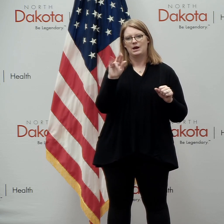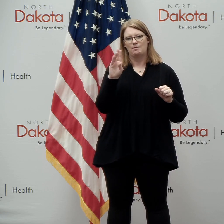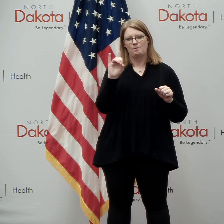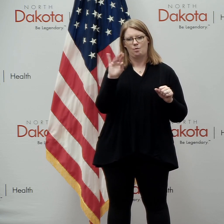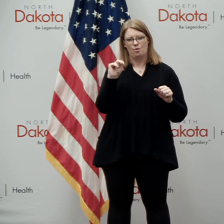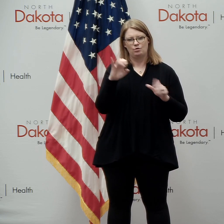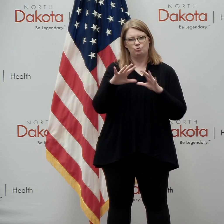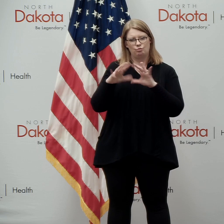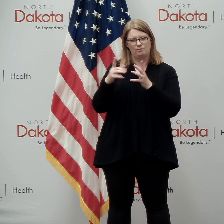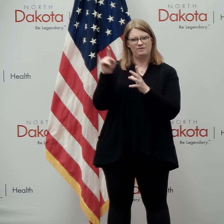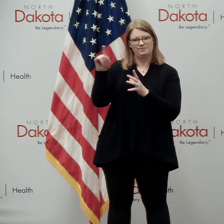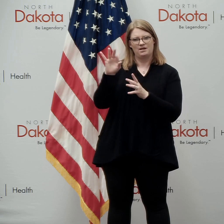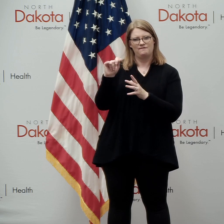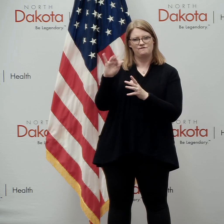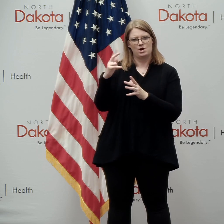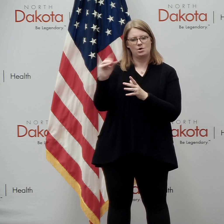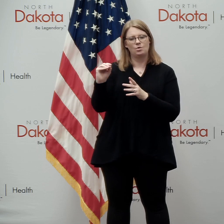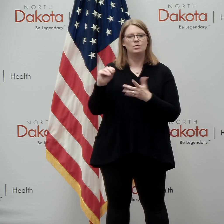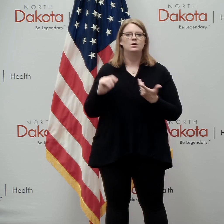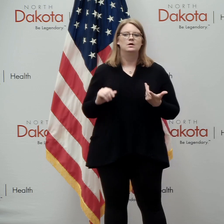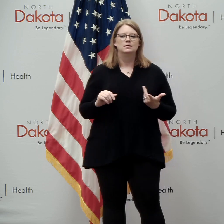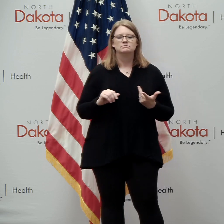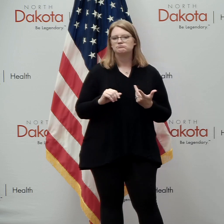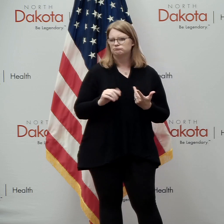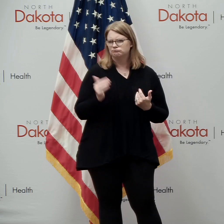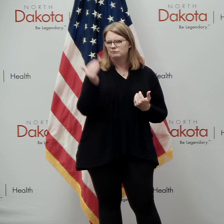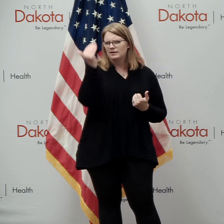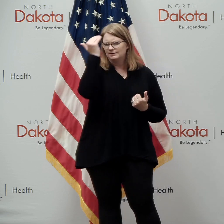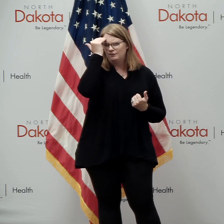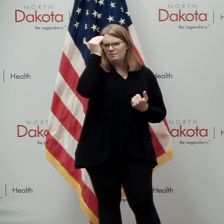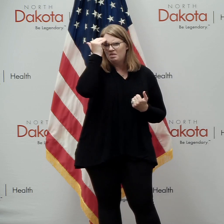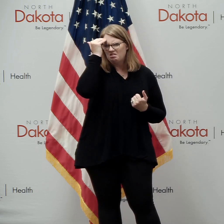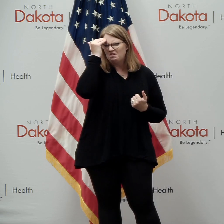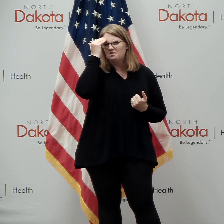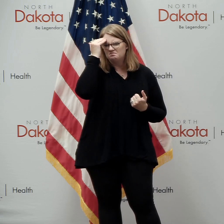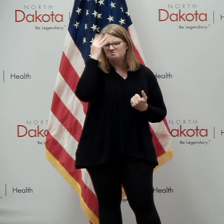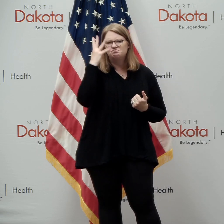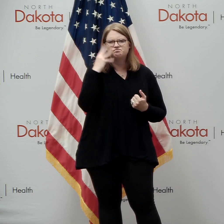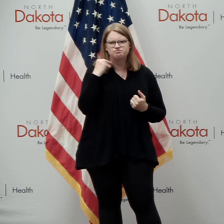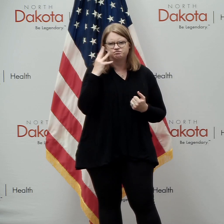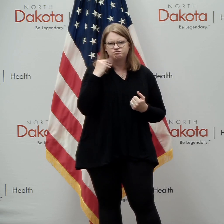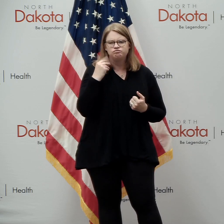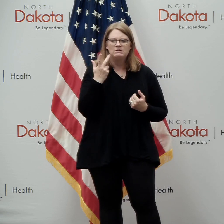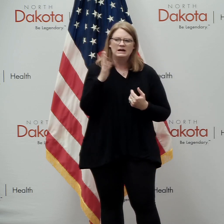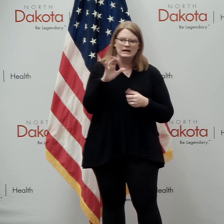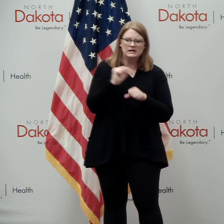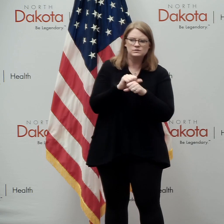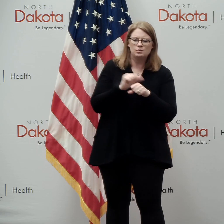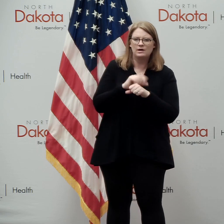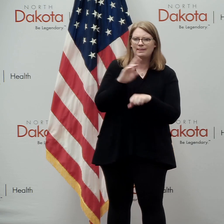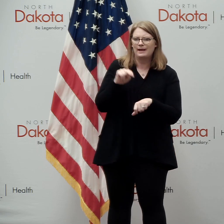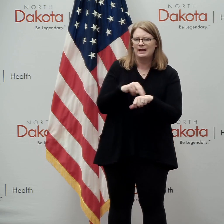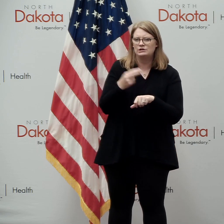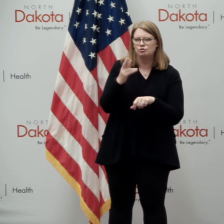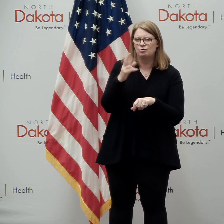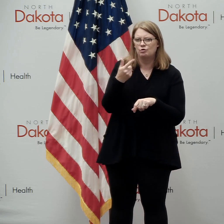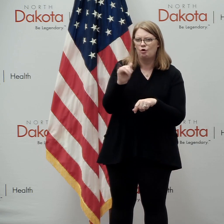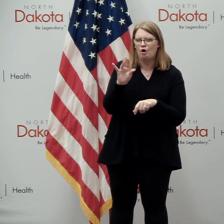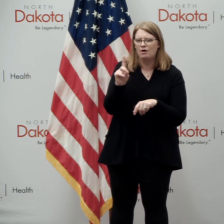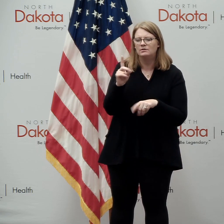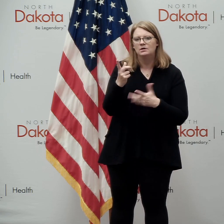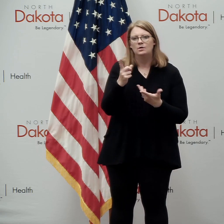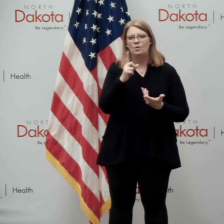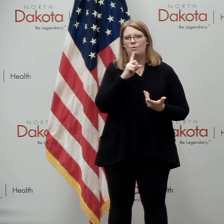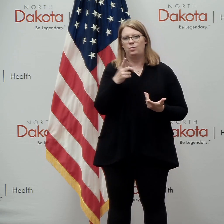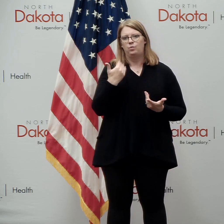Group out of Fargo. And so again, he's got great familiarity, and again, with his work in the National Guard, this is very helpful because the Guard